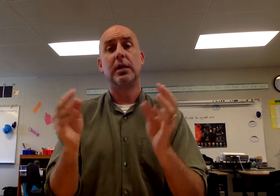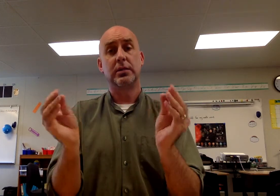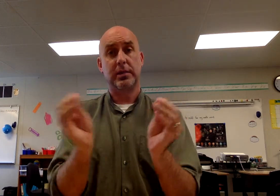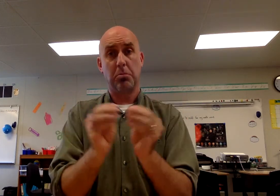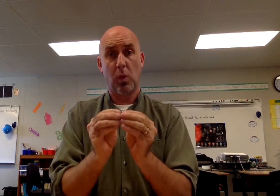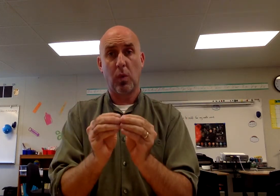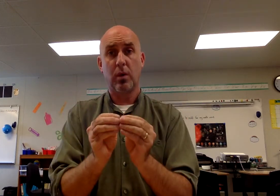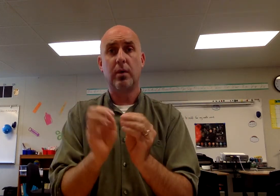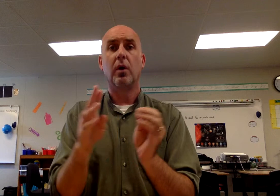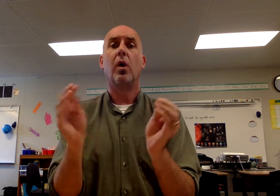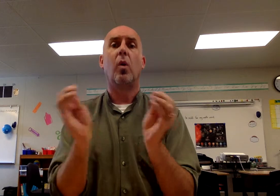Say more,